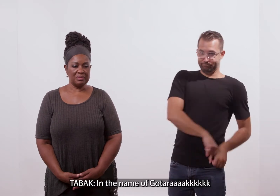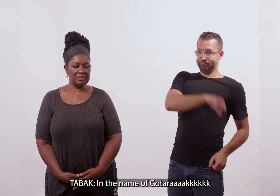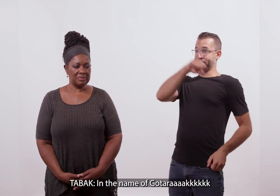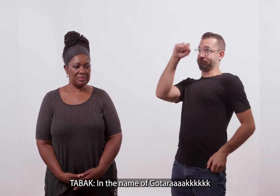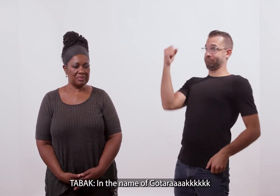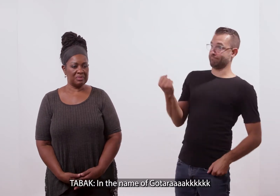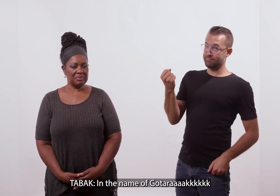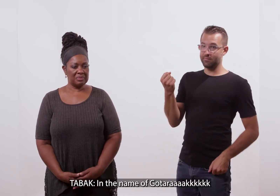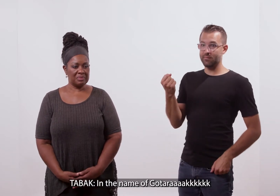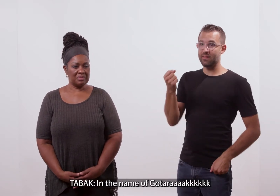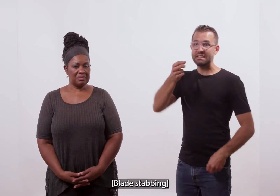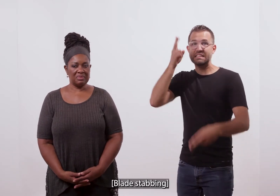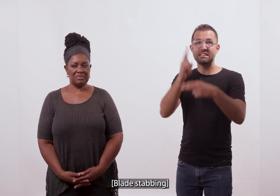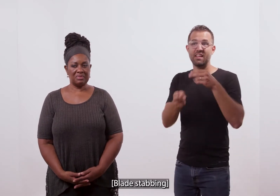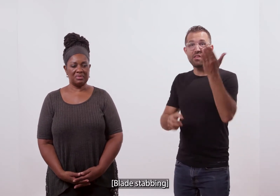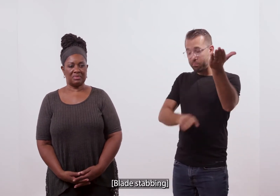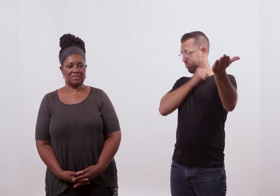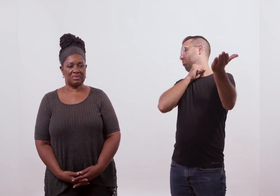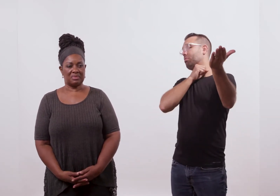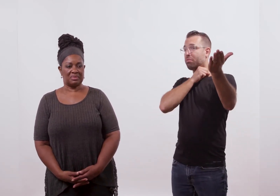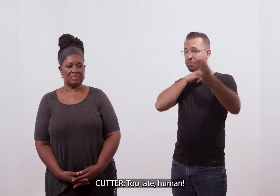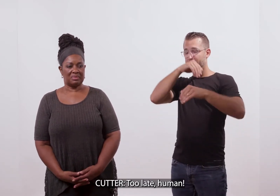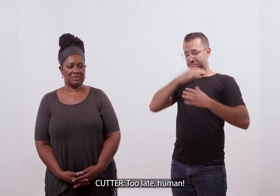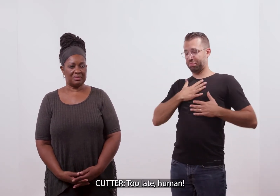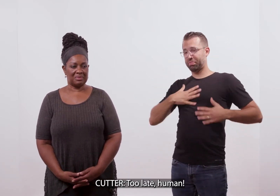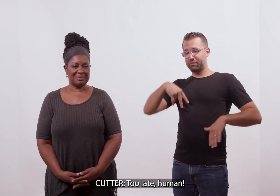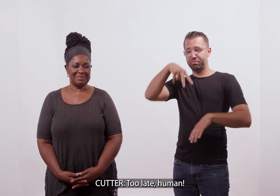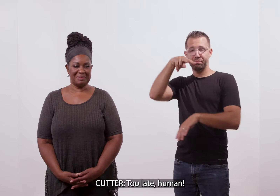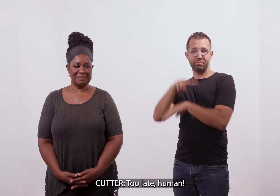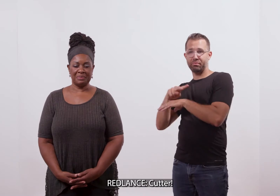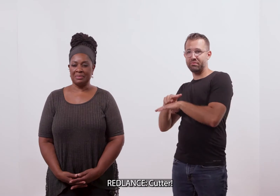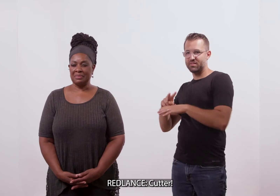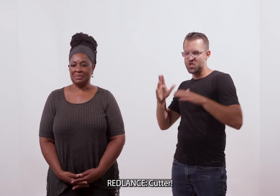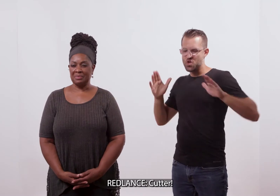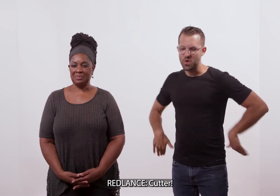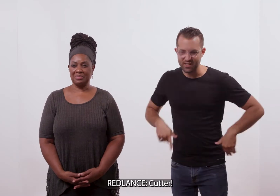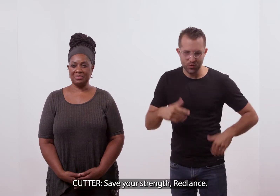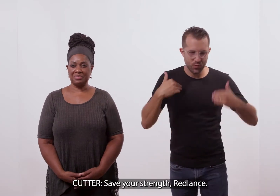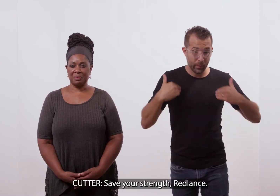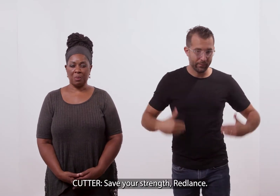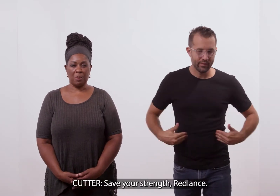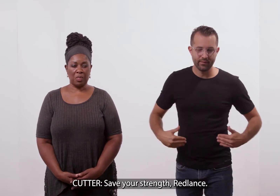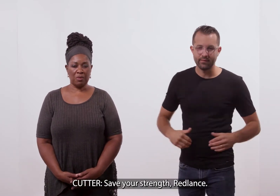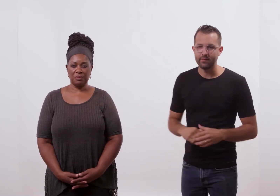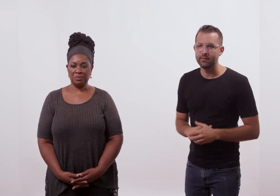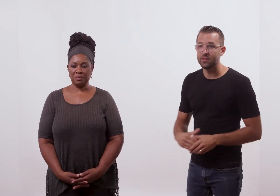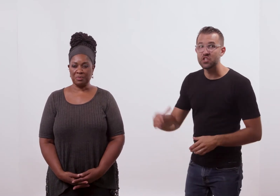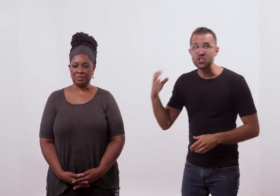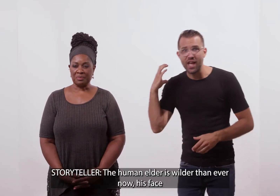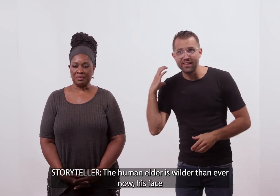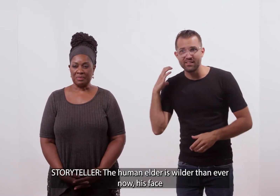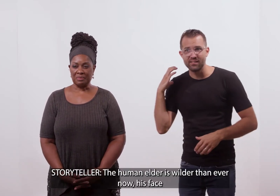In the name of Gotara! Too late, human! Cutter! Save your strength, Redlands.